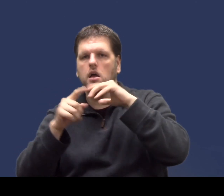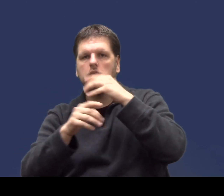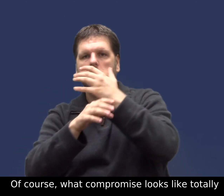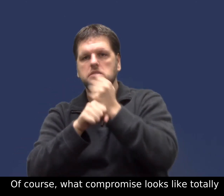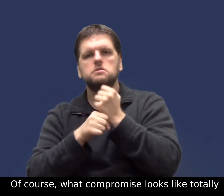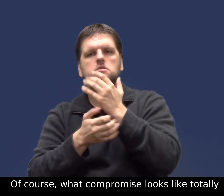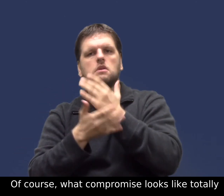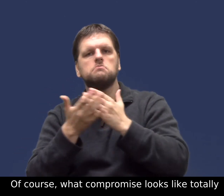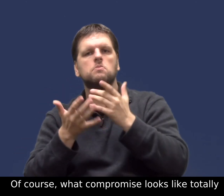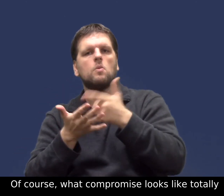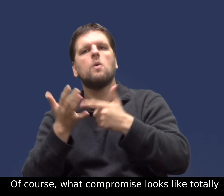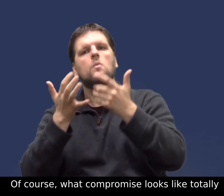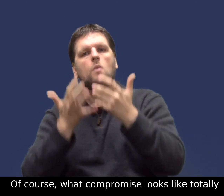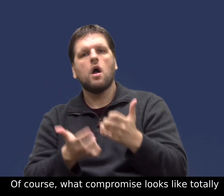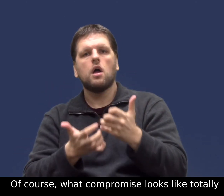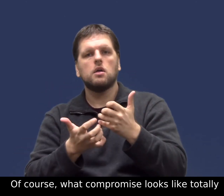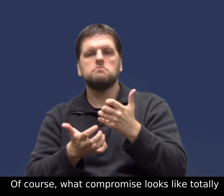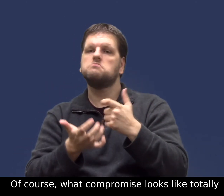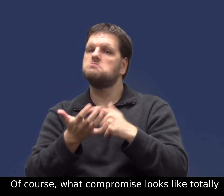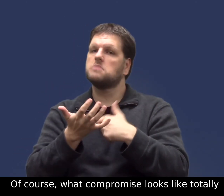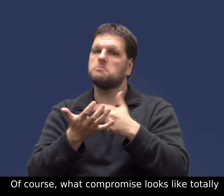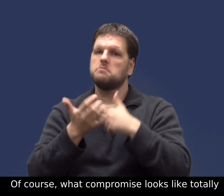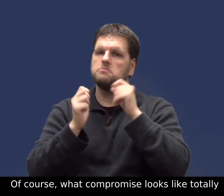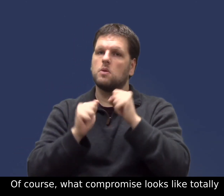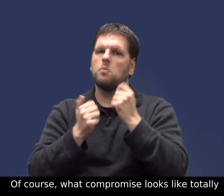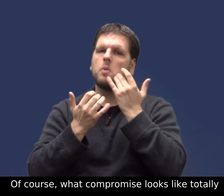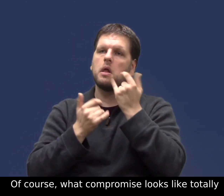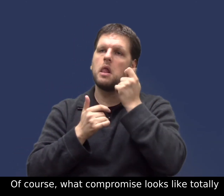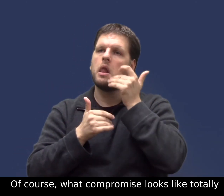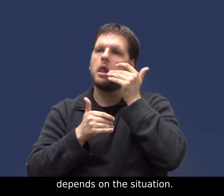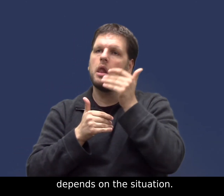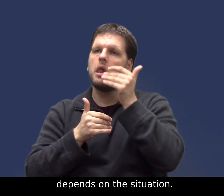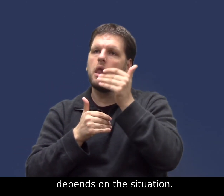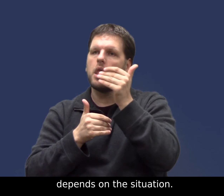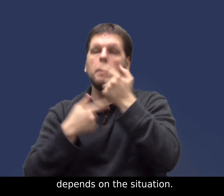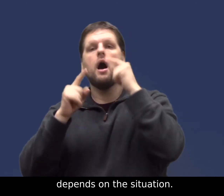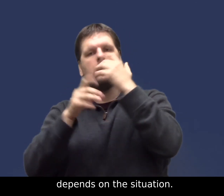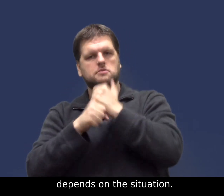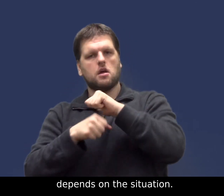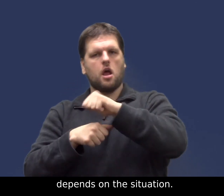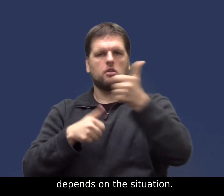Of course, what compromise looks like totally depends on the situation.